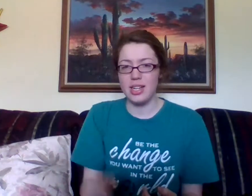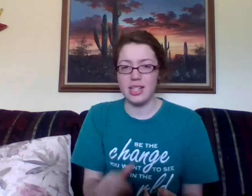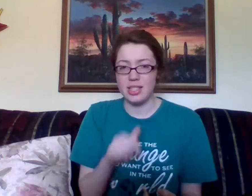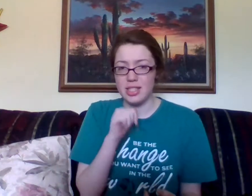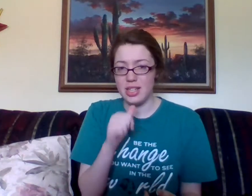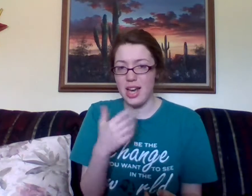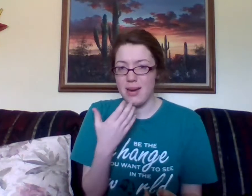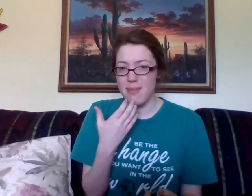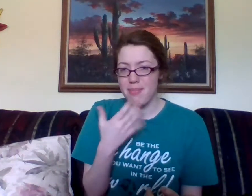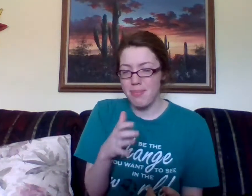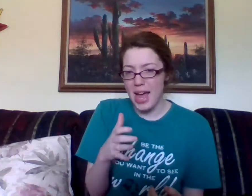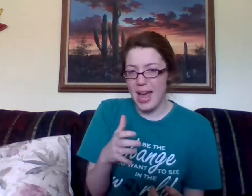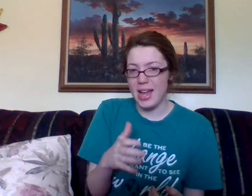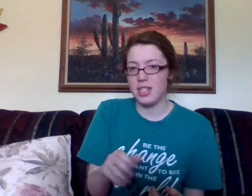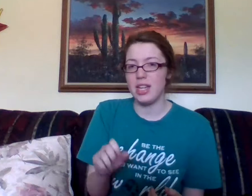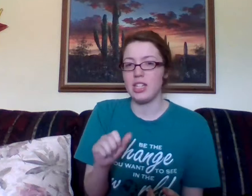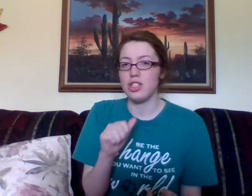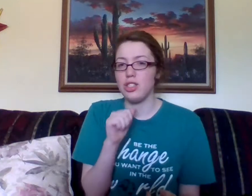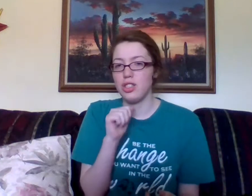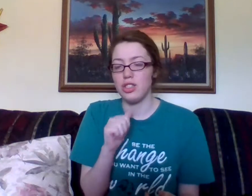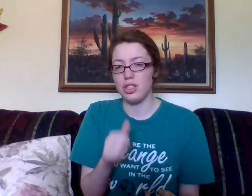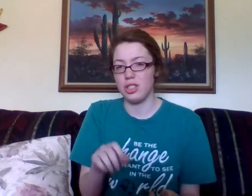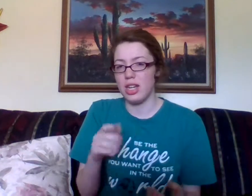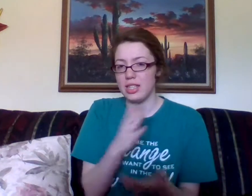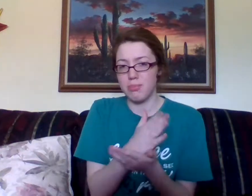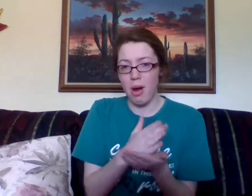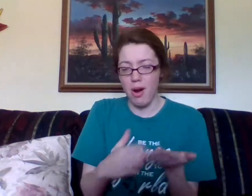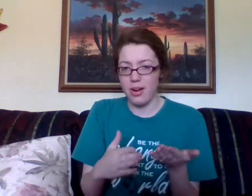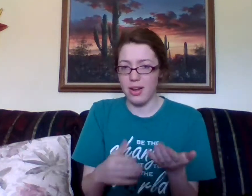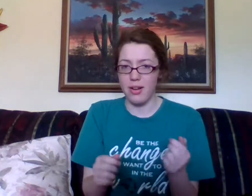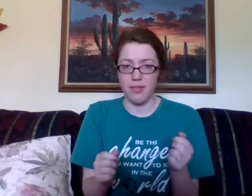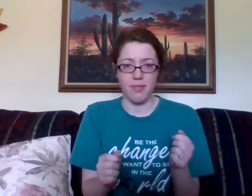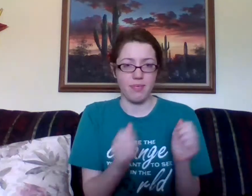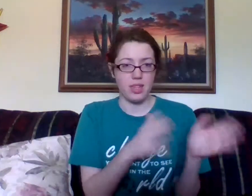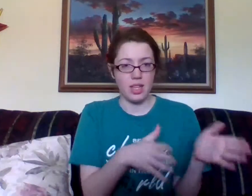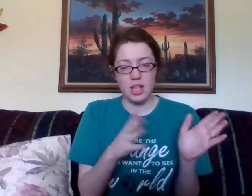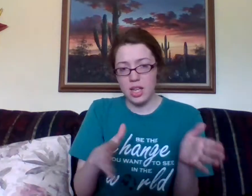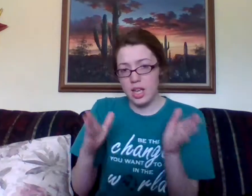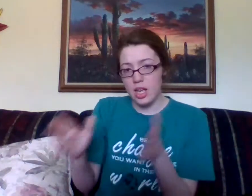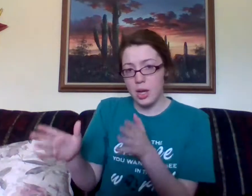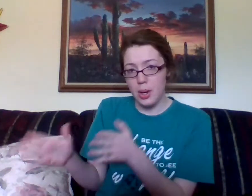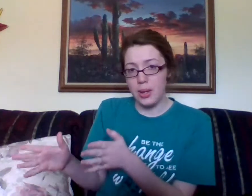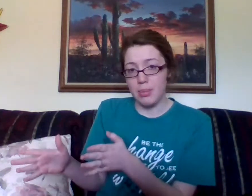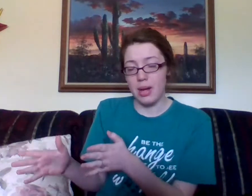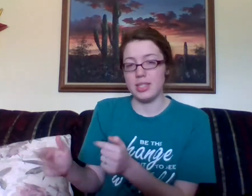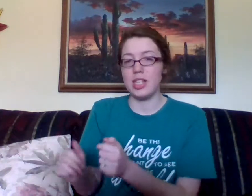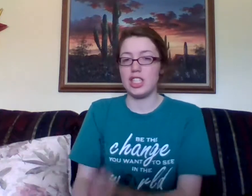misunderstandings. Is not bad. It's part of the process.